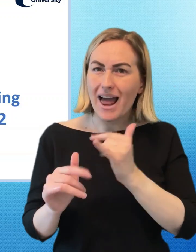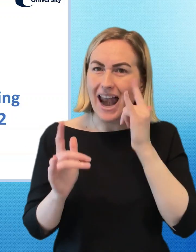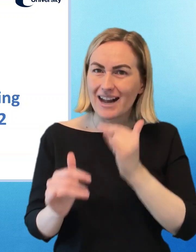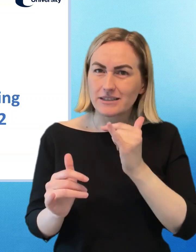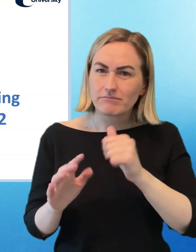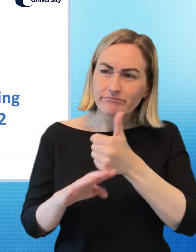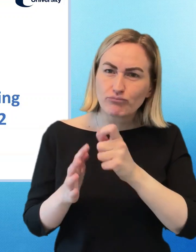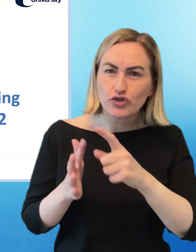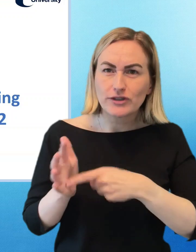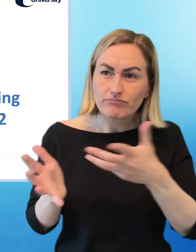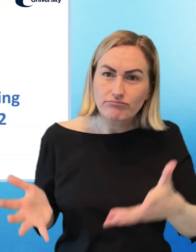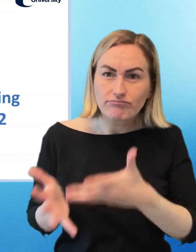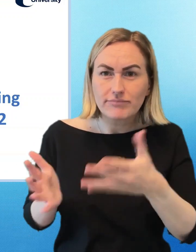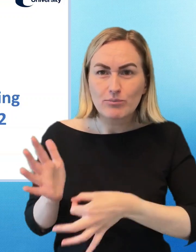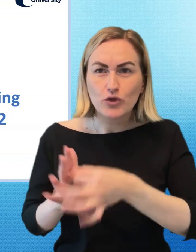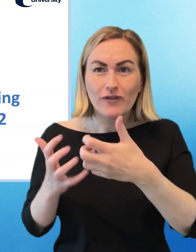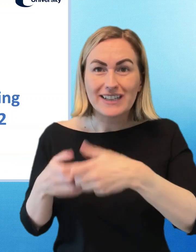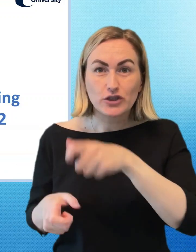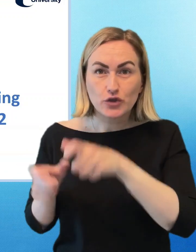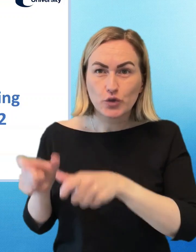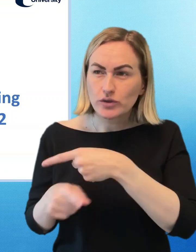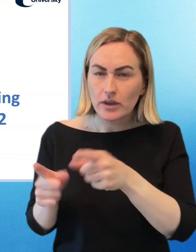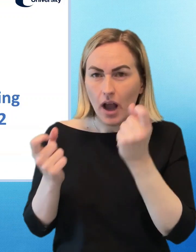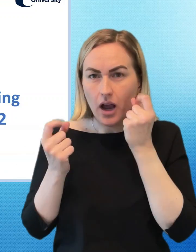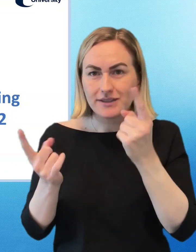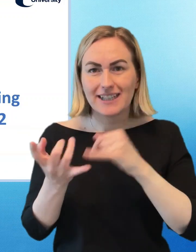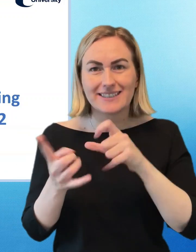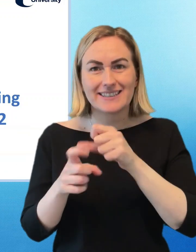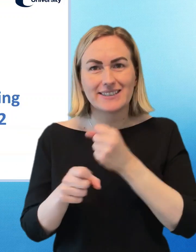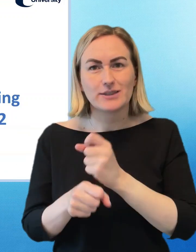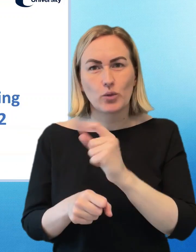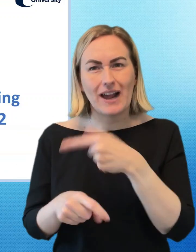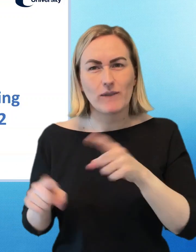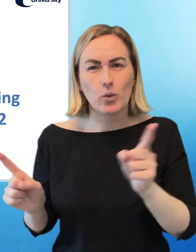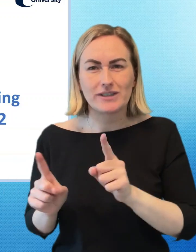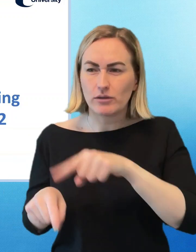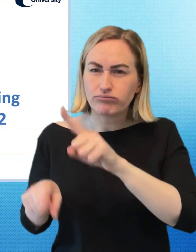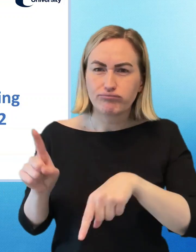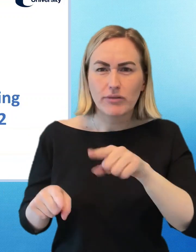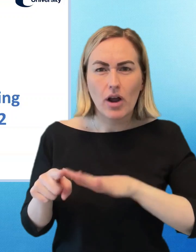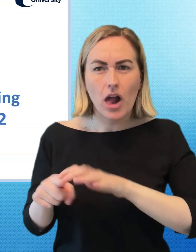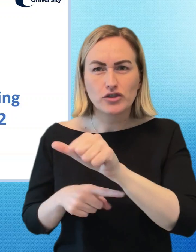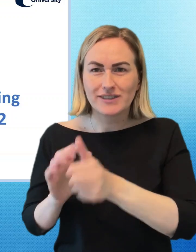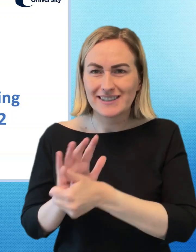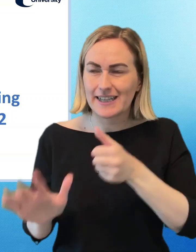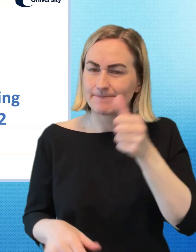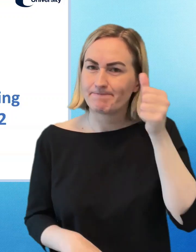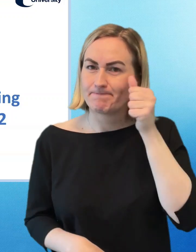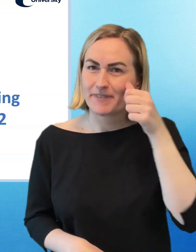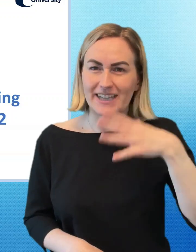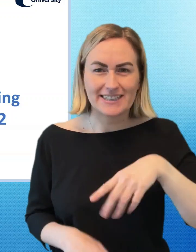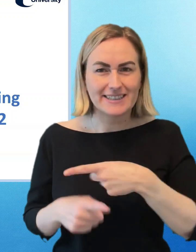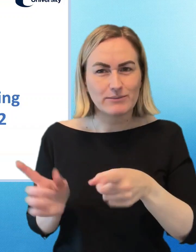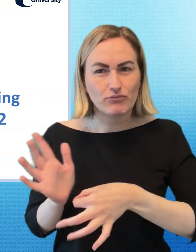that it was a pilot project to help improve engineering students' understanding of SDG 12 and improve their